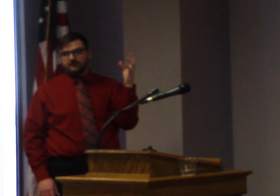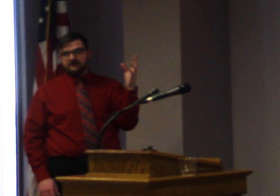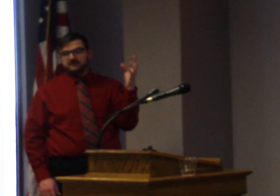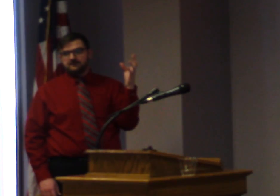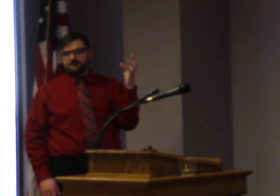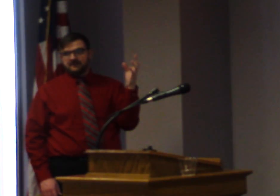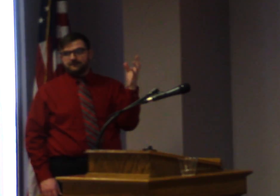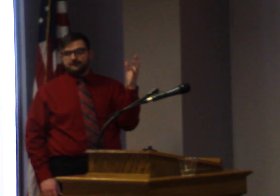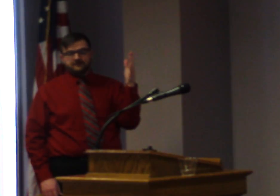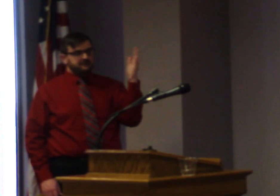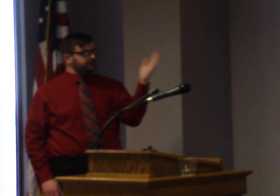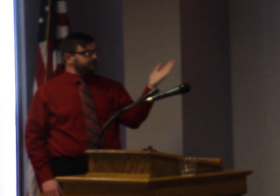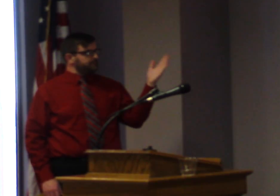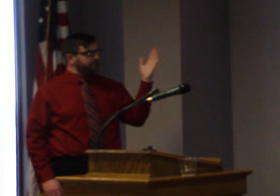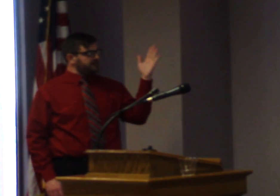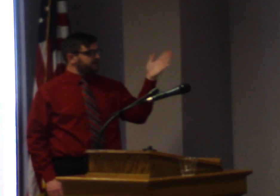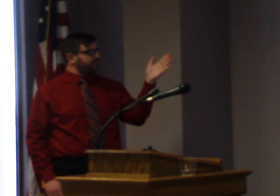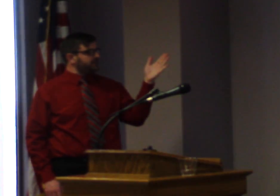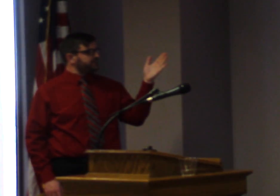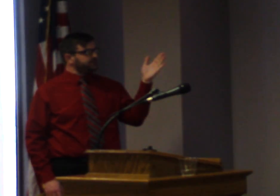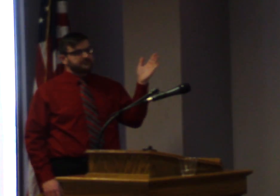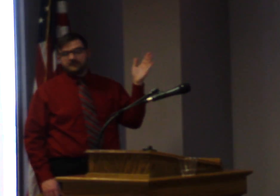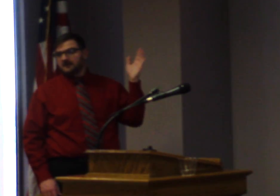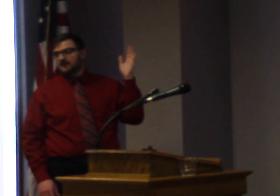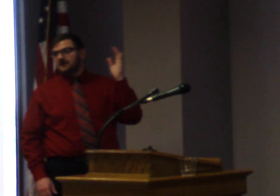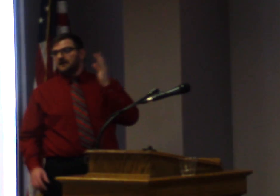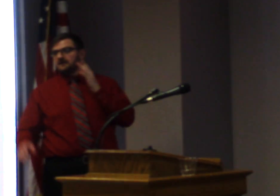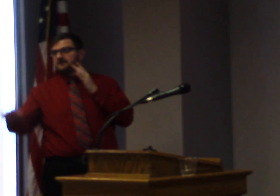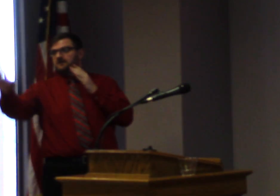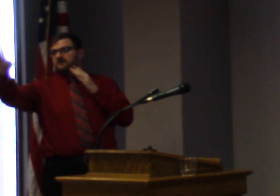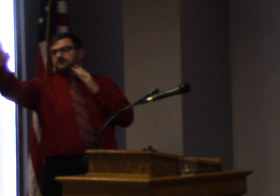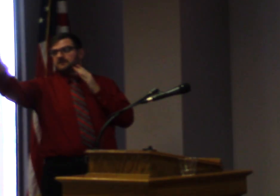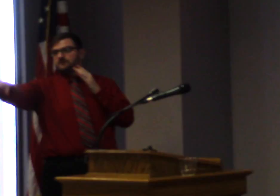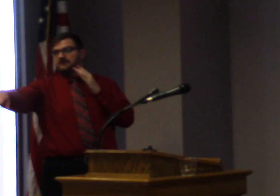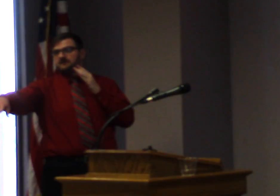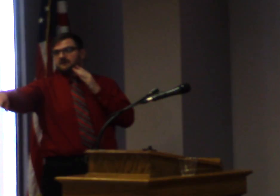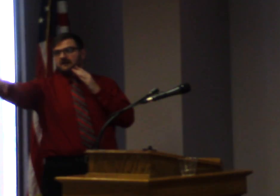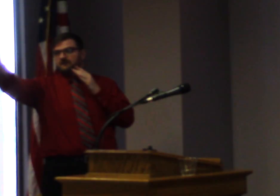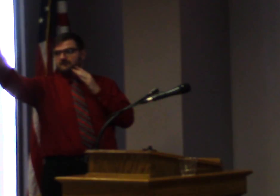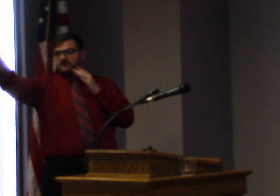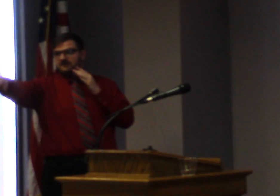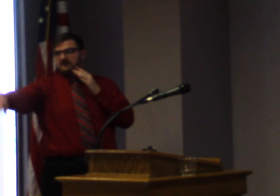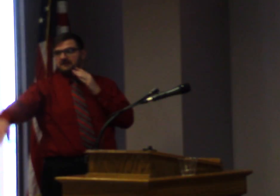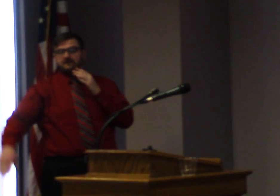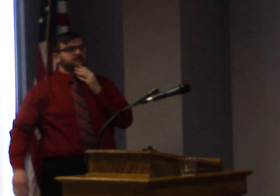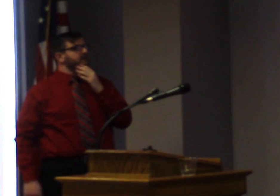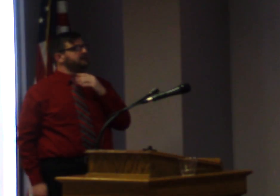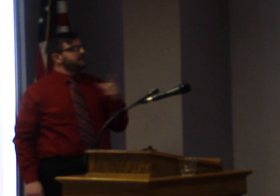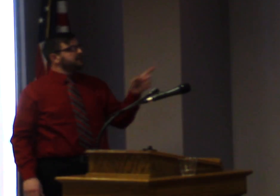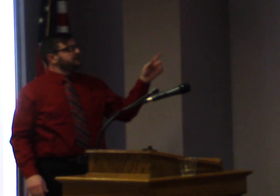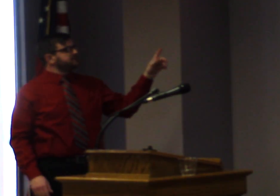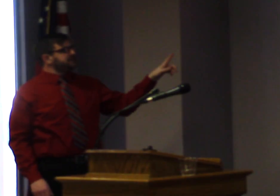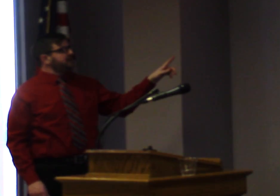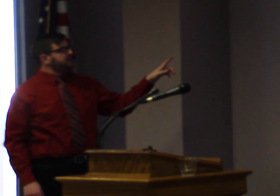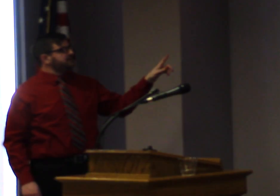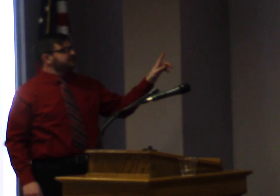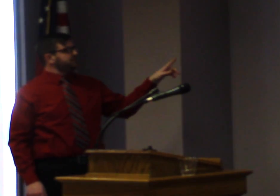about these people, each person, and then you can finish reading, like, the detail. This one